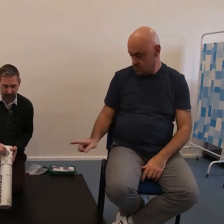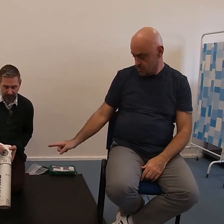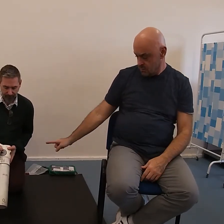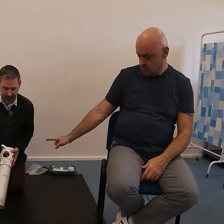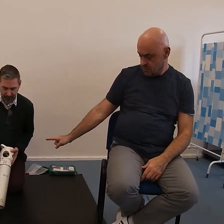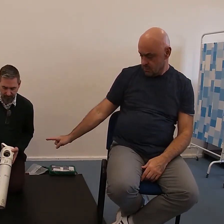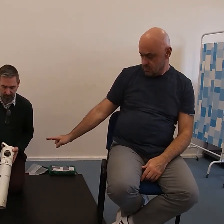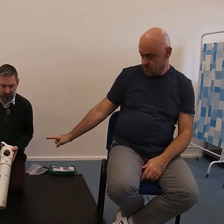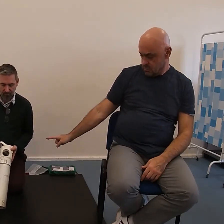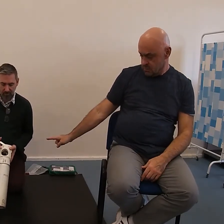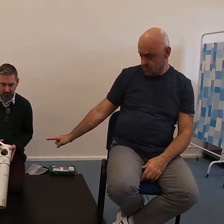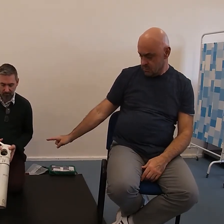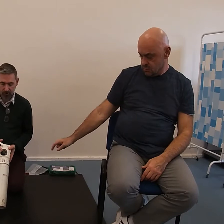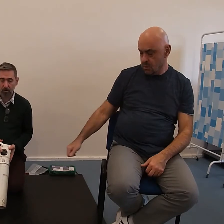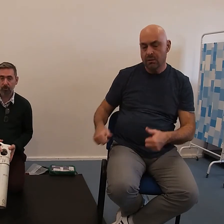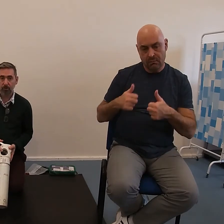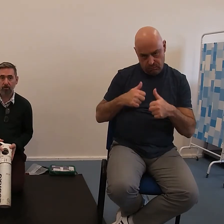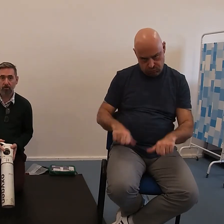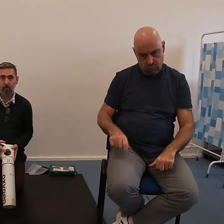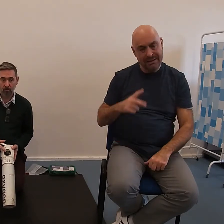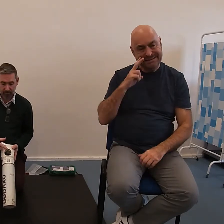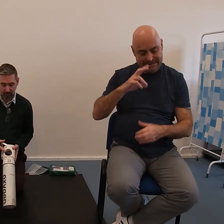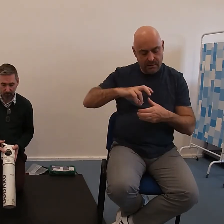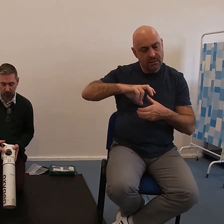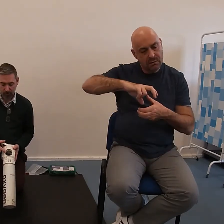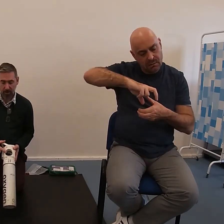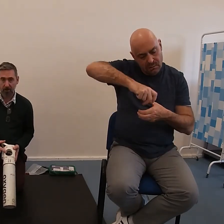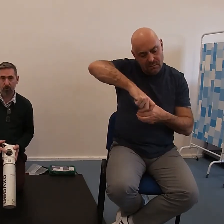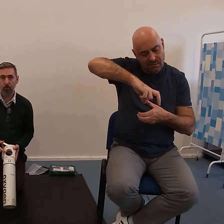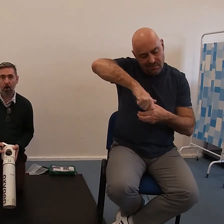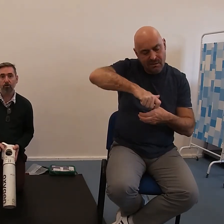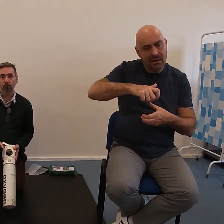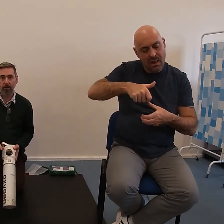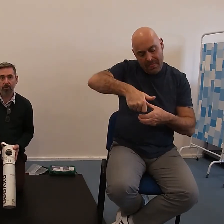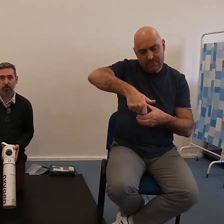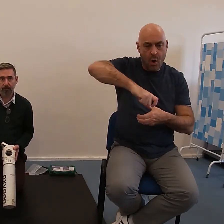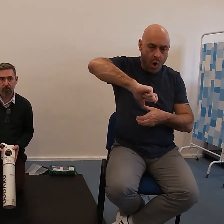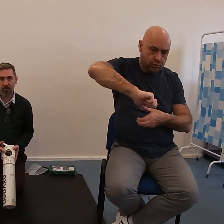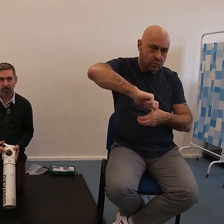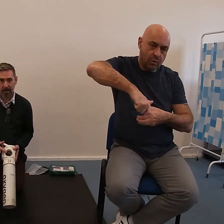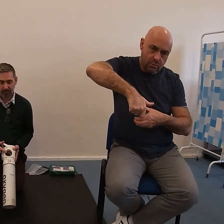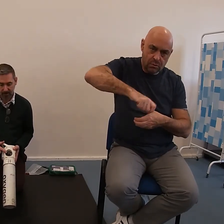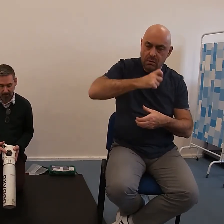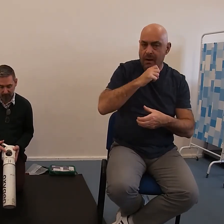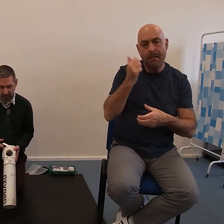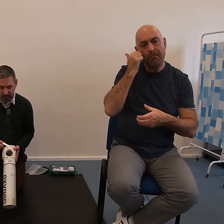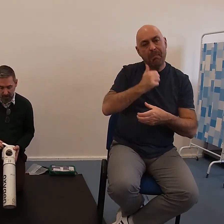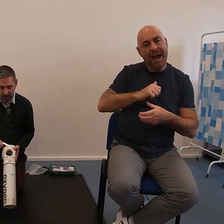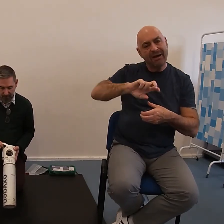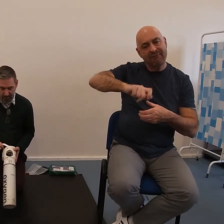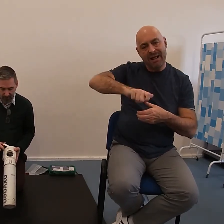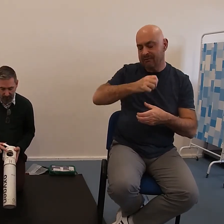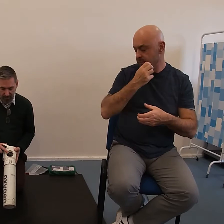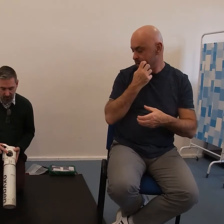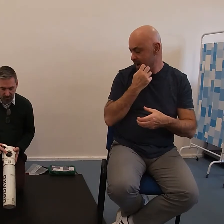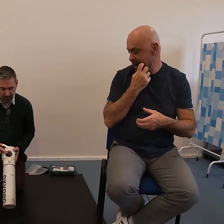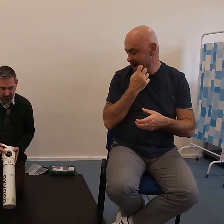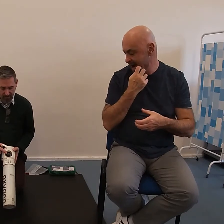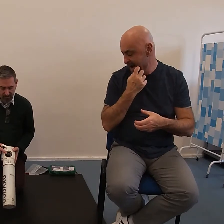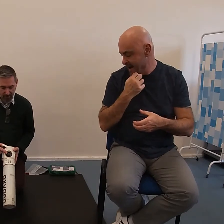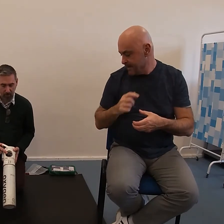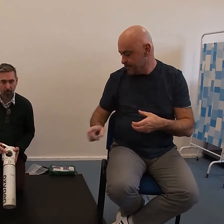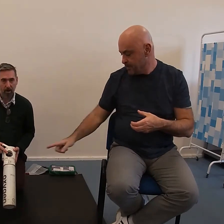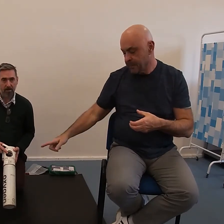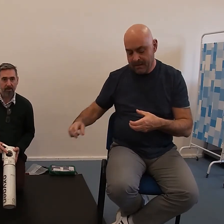cover off, it shows you or reveals the actual on switch, which is a black valve. Now it's